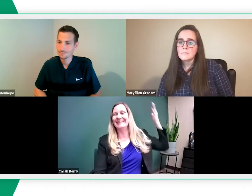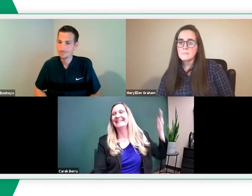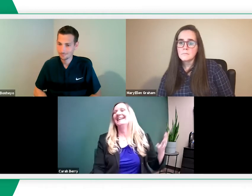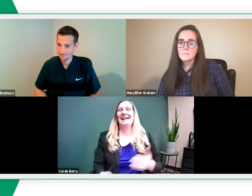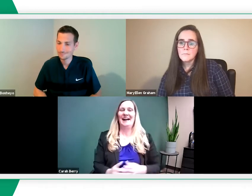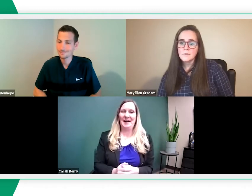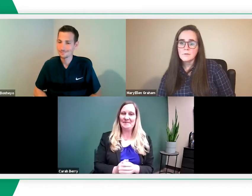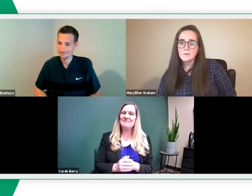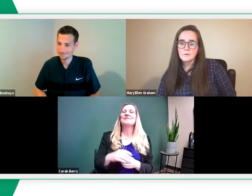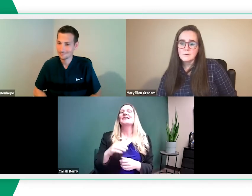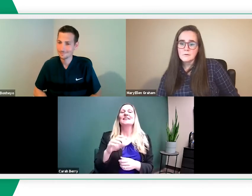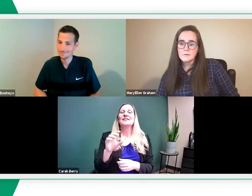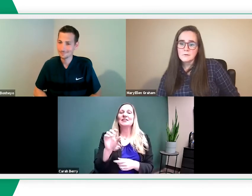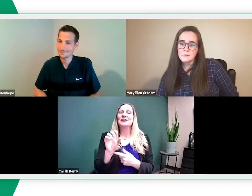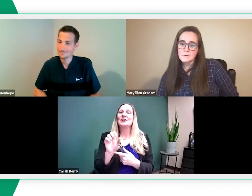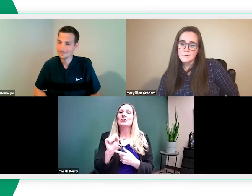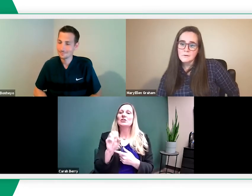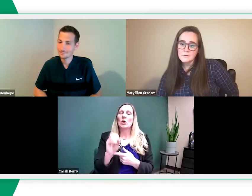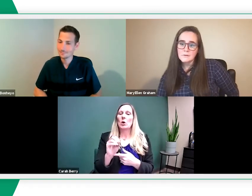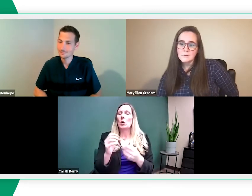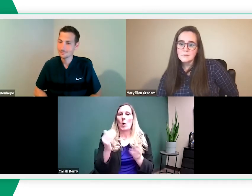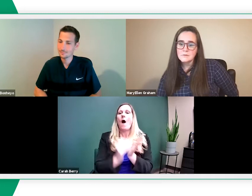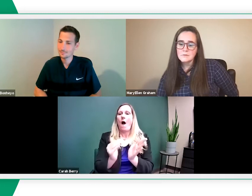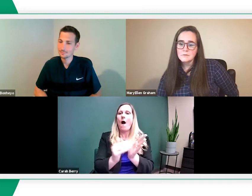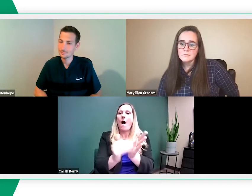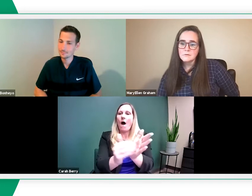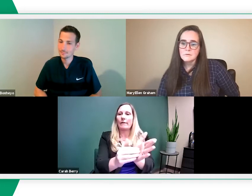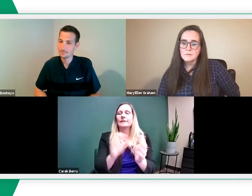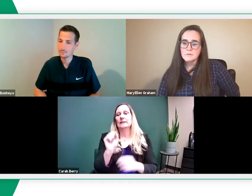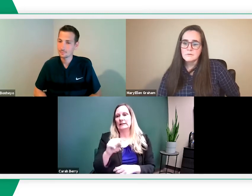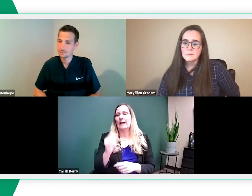My potential services are endless.